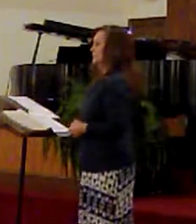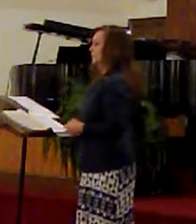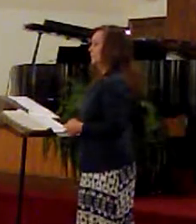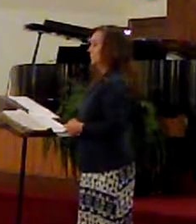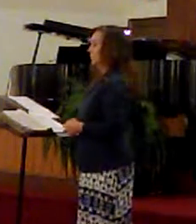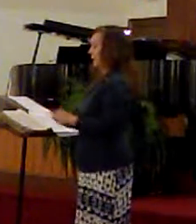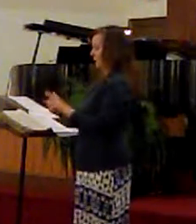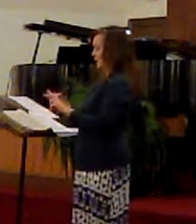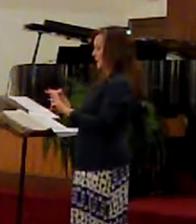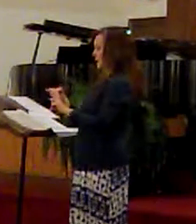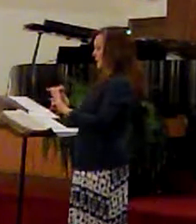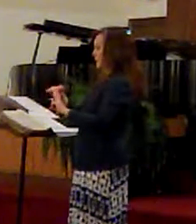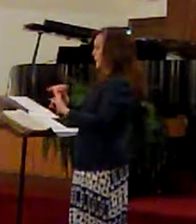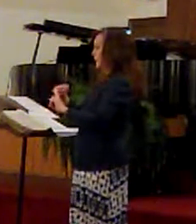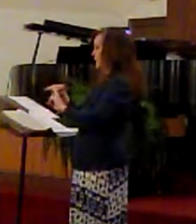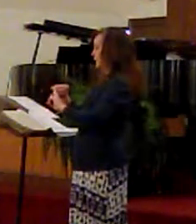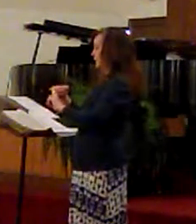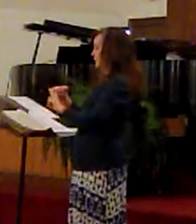Number two,